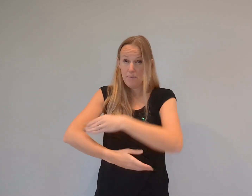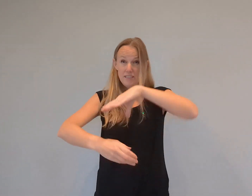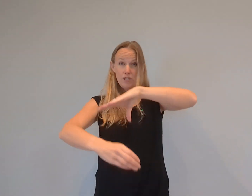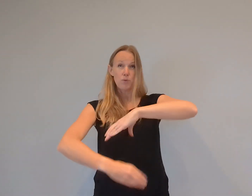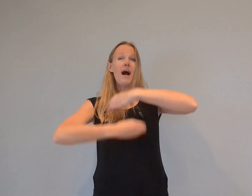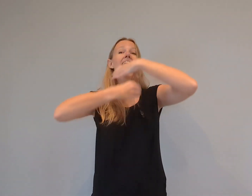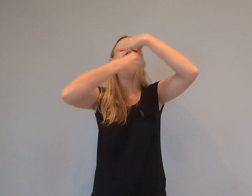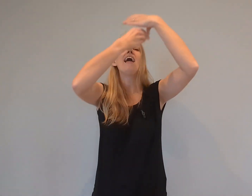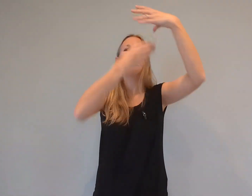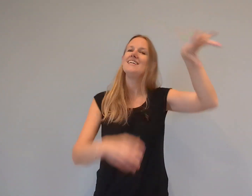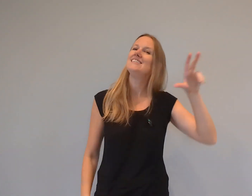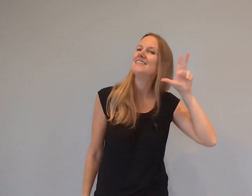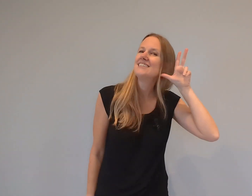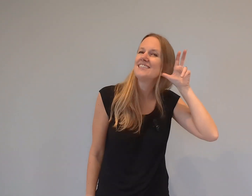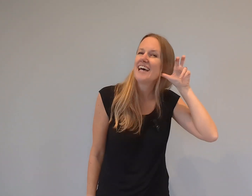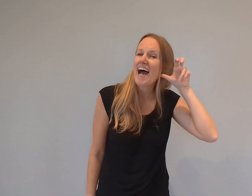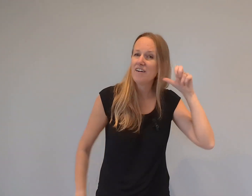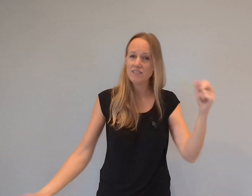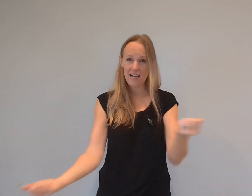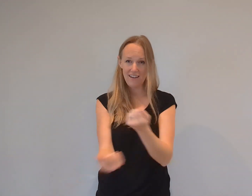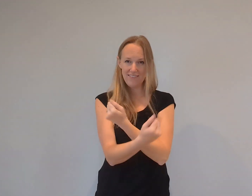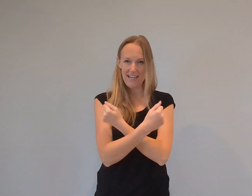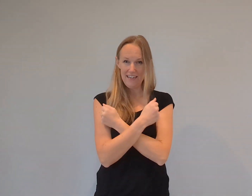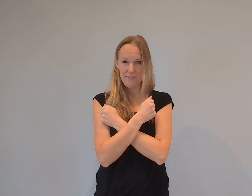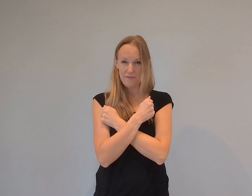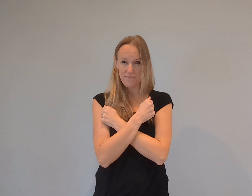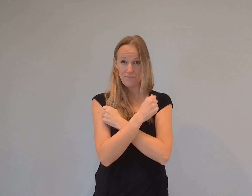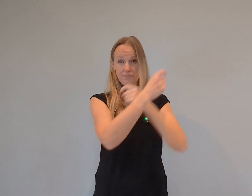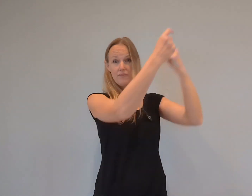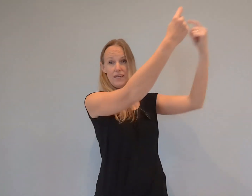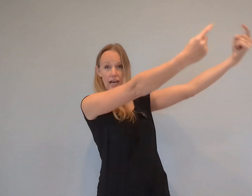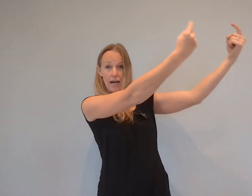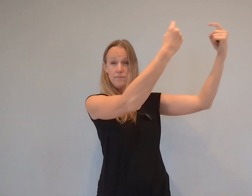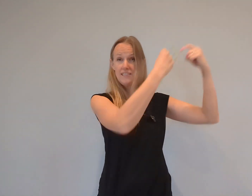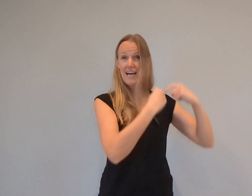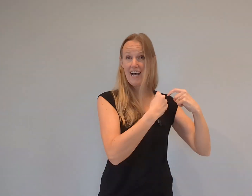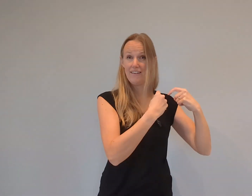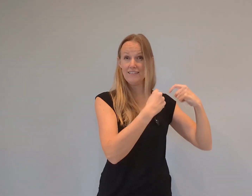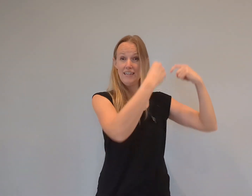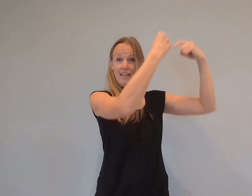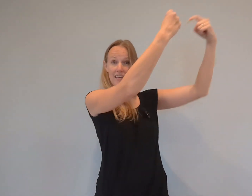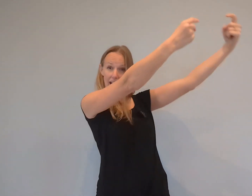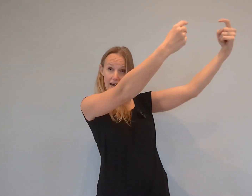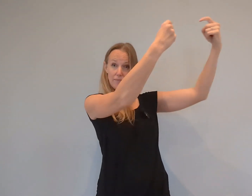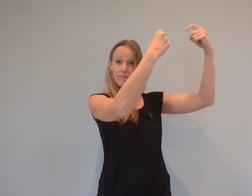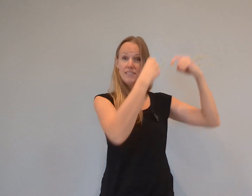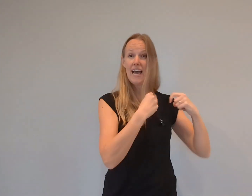baby's cry is the sound of love. Come down,